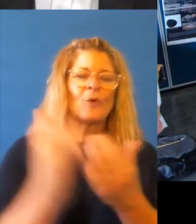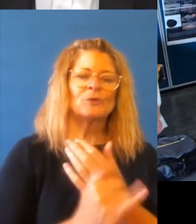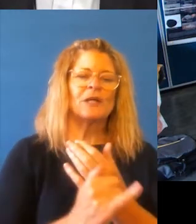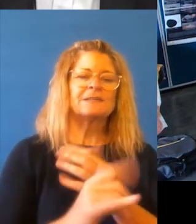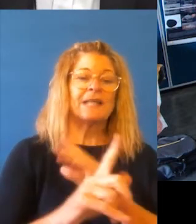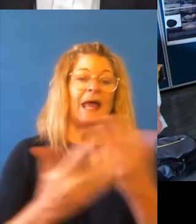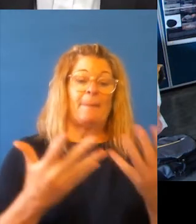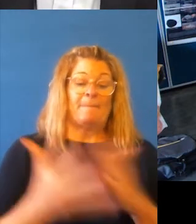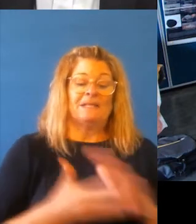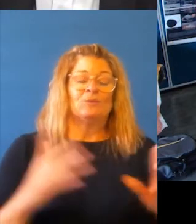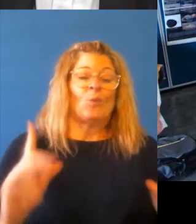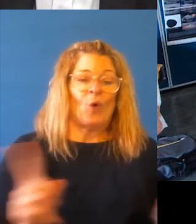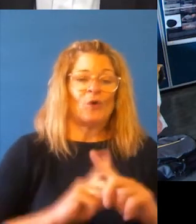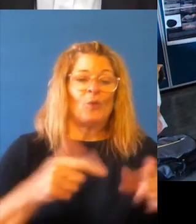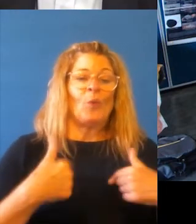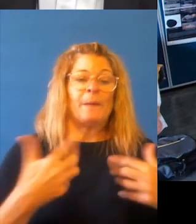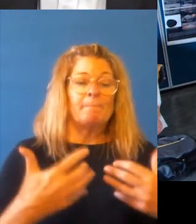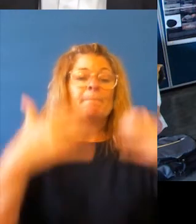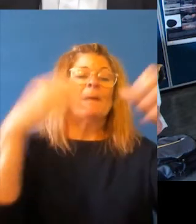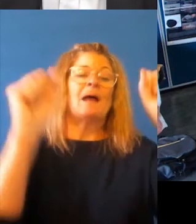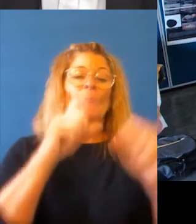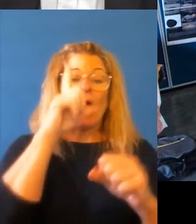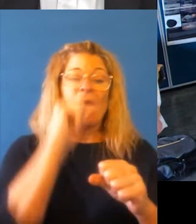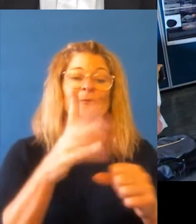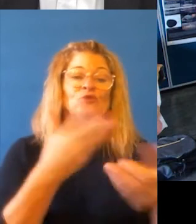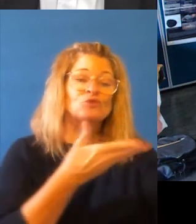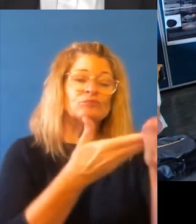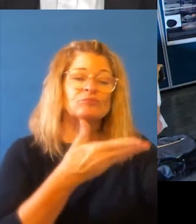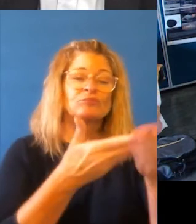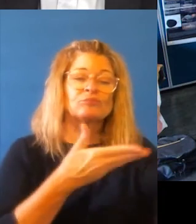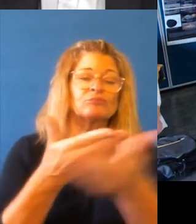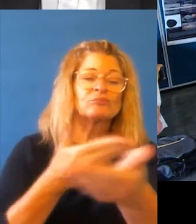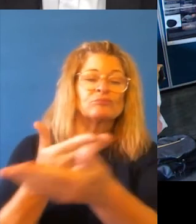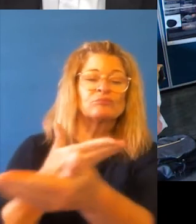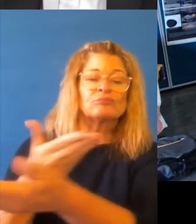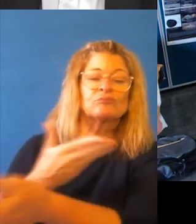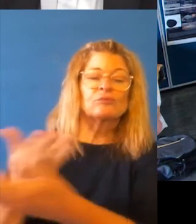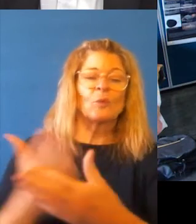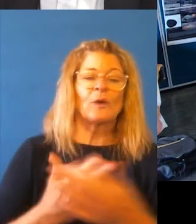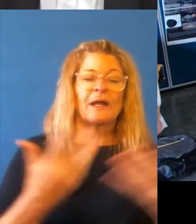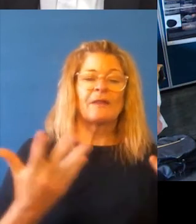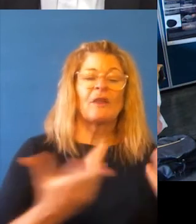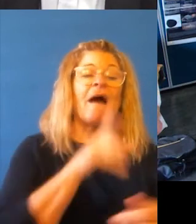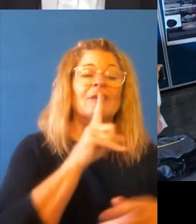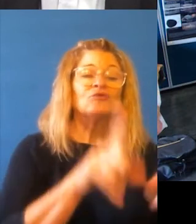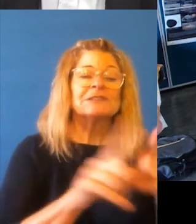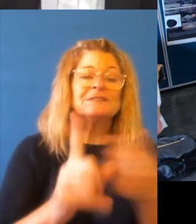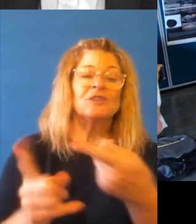were able to effectively engage with 100 communities